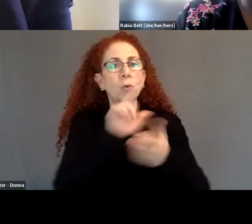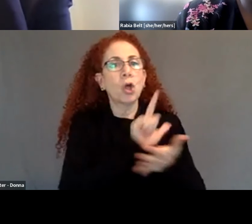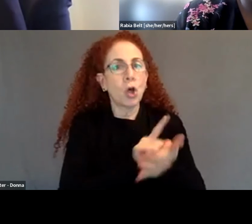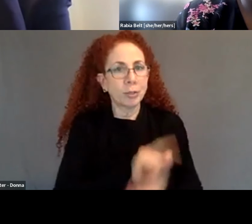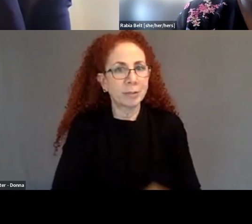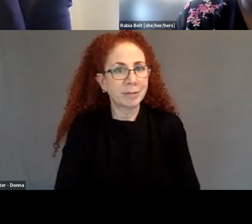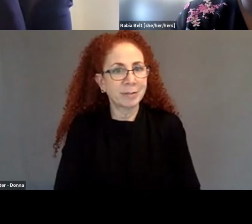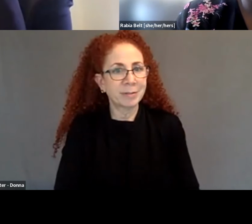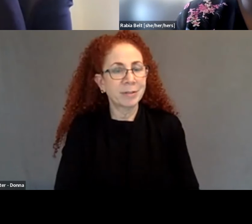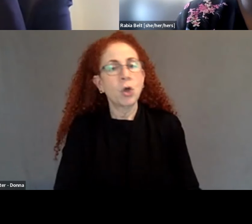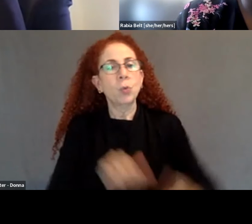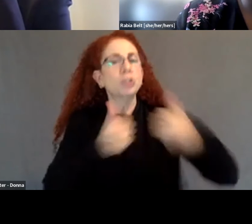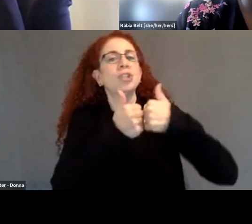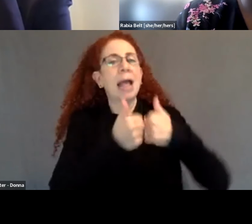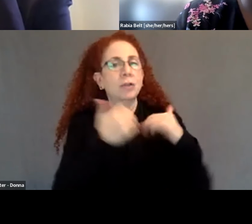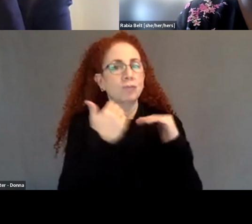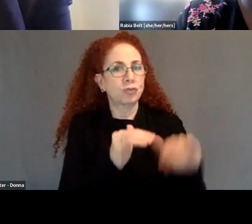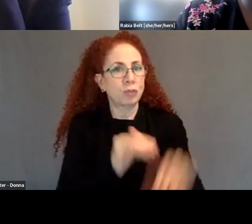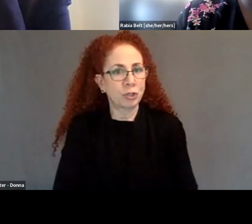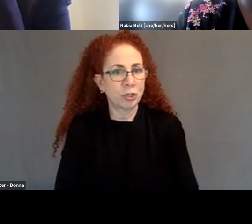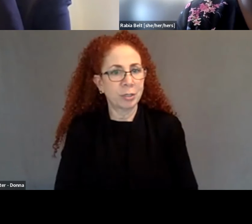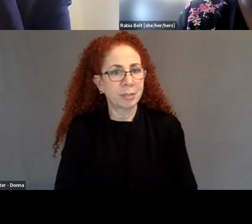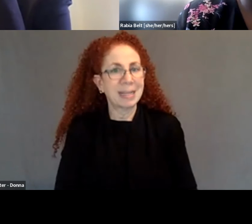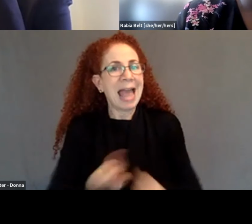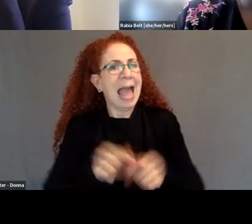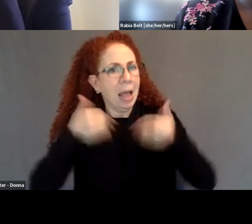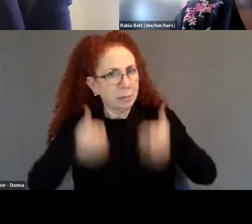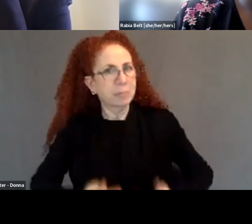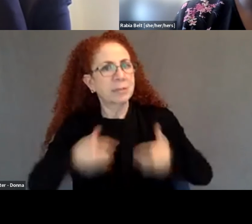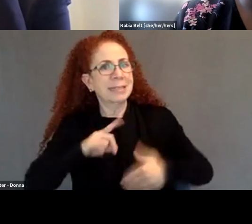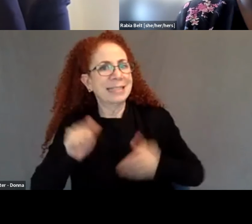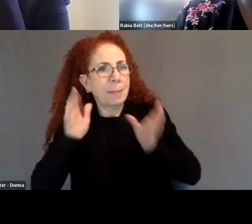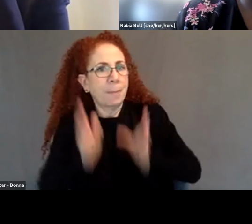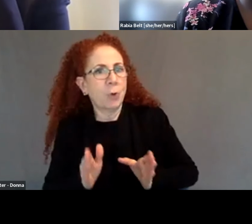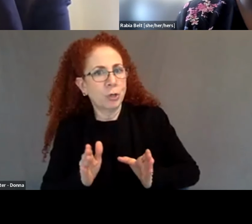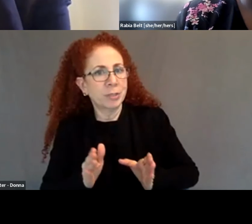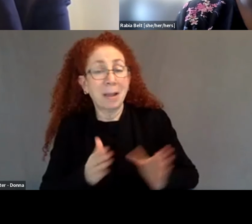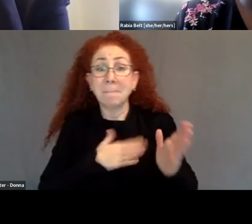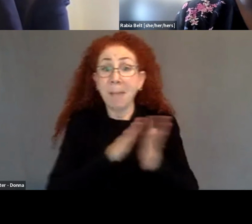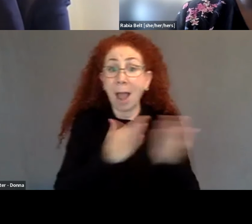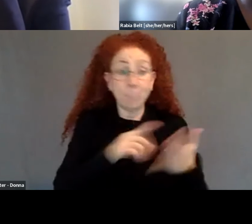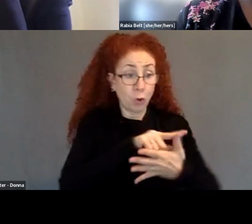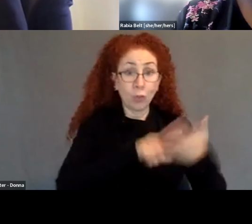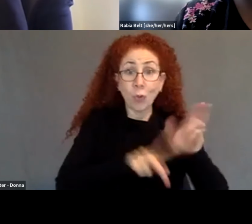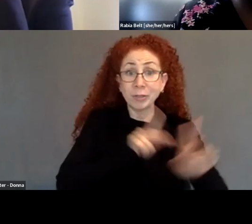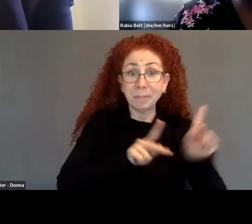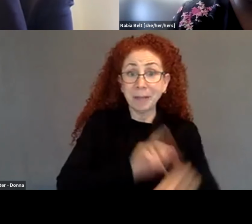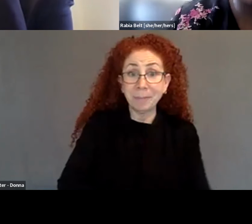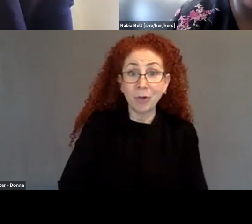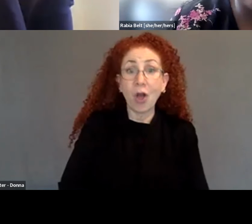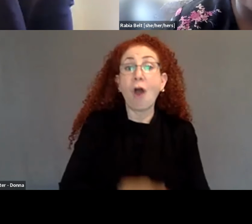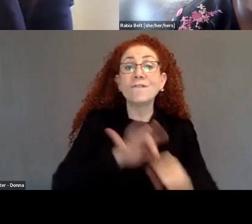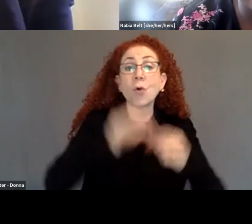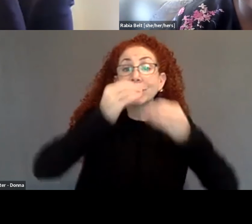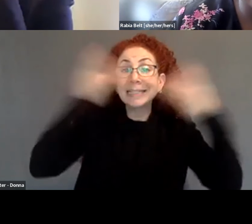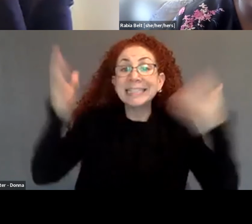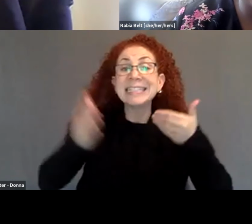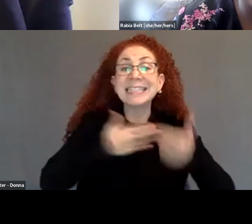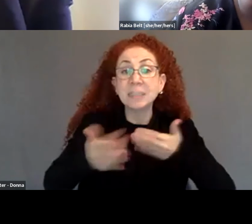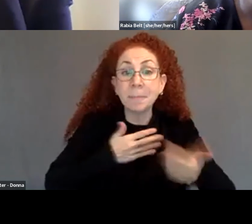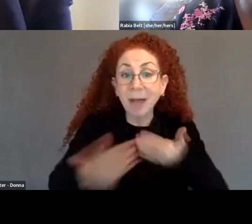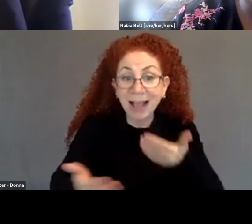and restrictions as disabled people. The folks in my book are voting despite, right, sort of the